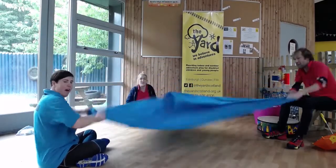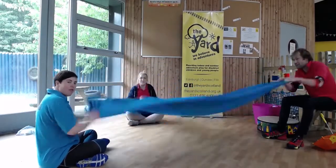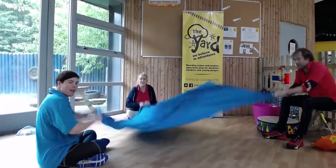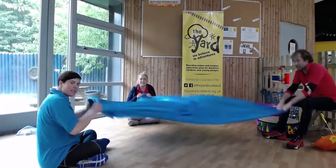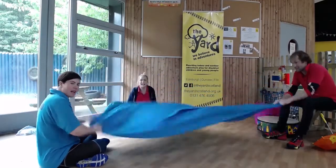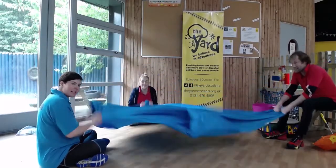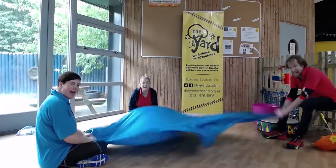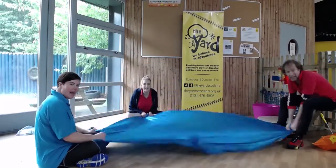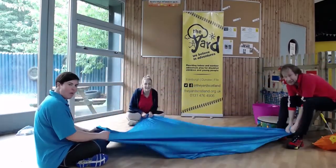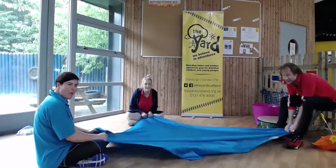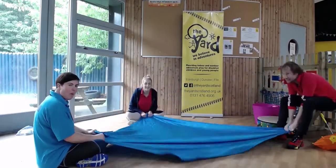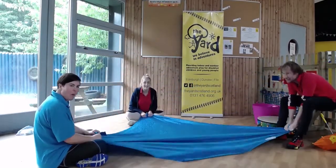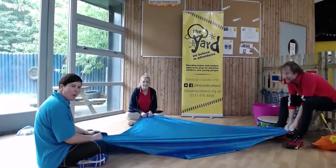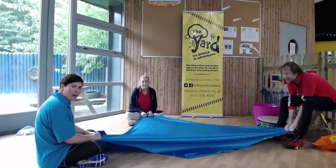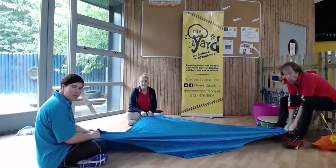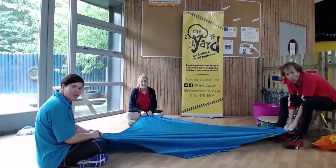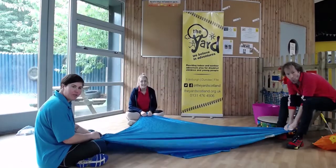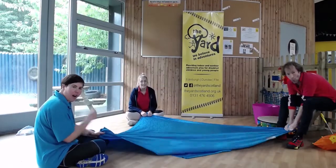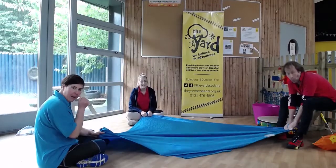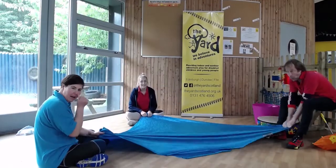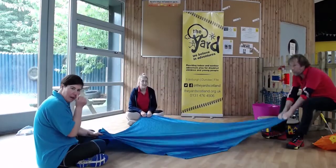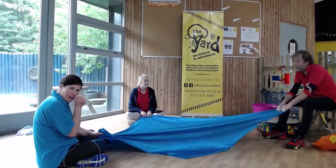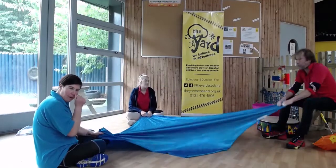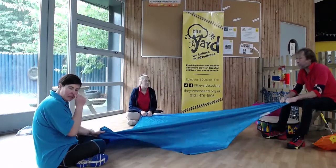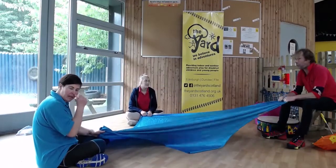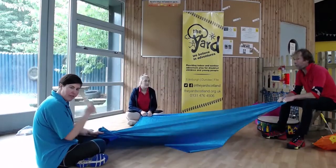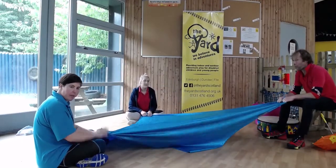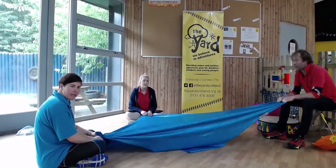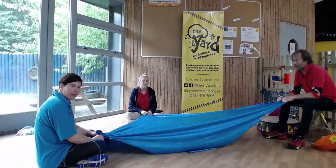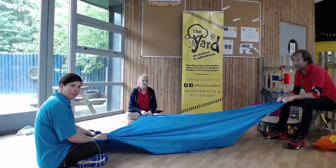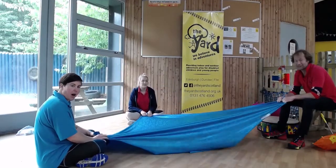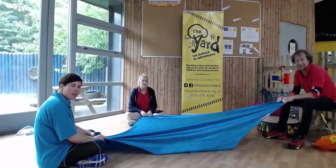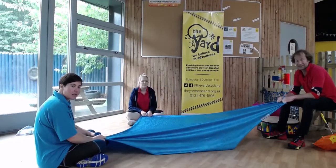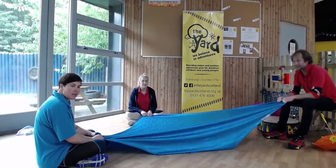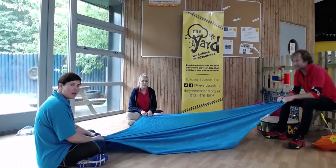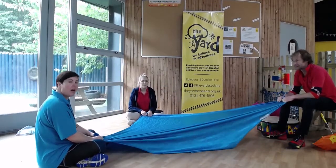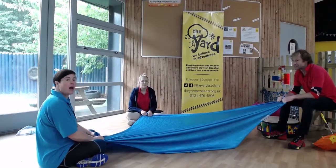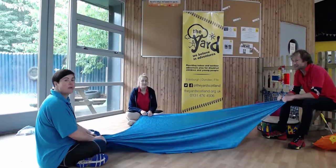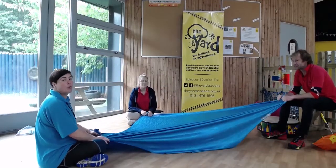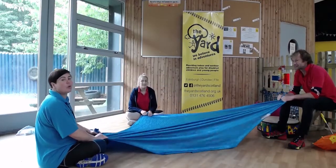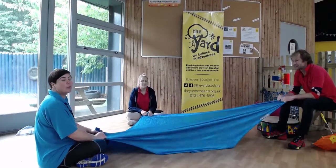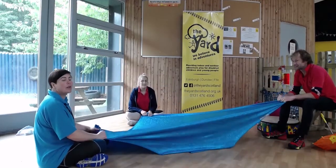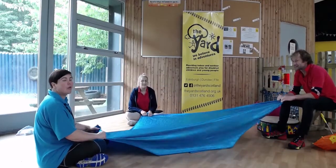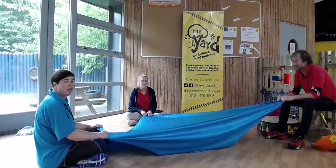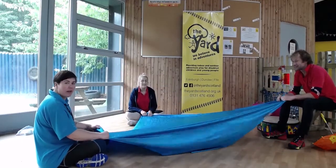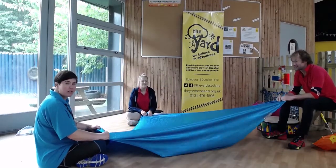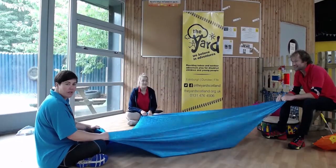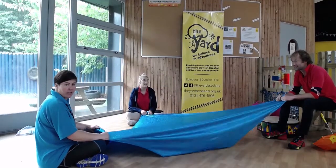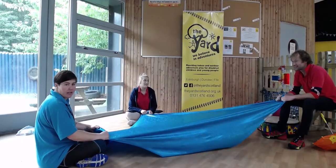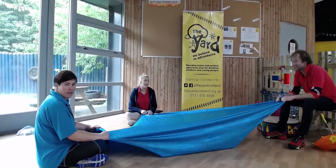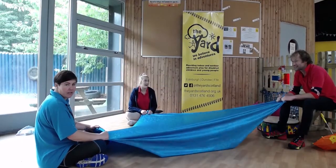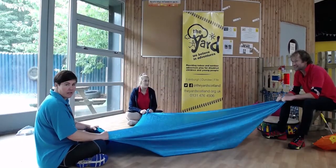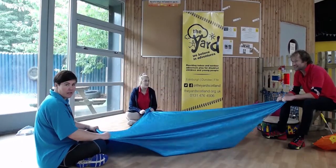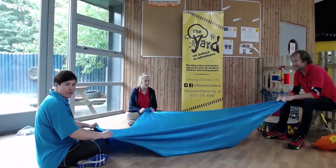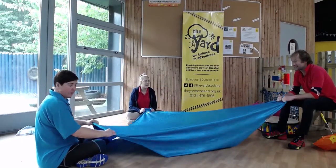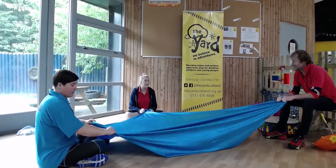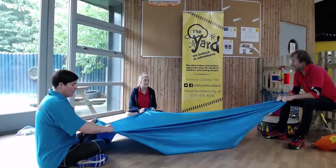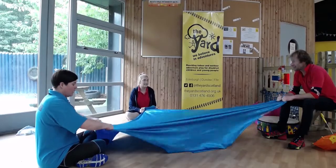great start again. Oh, that was fun. Well done, everybody, but I know we can go faster than this. Ivan, are you ready? I'm